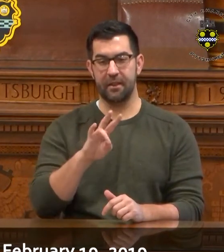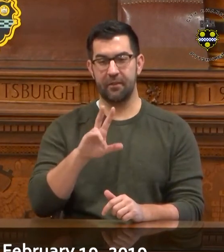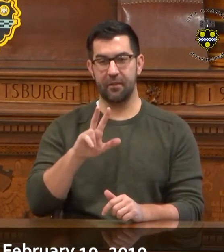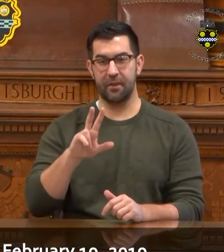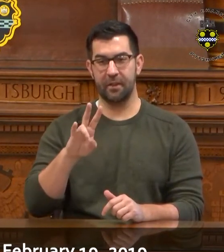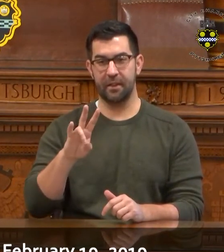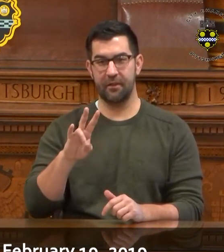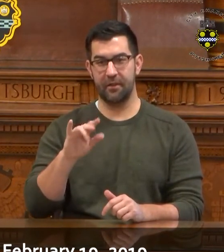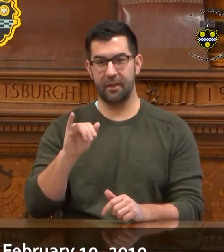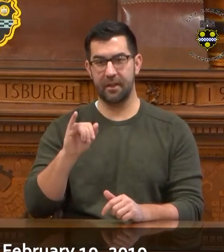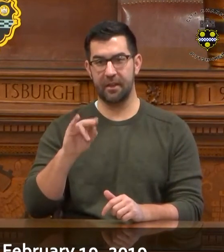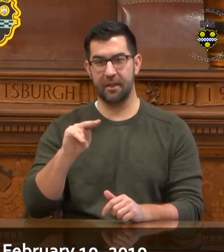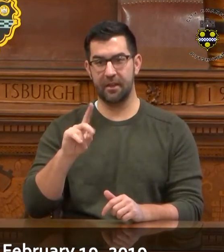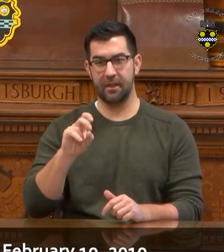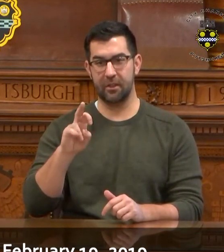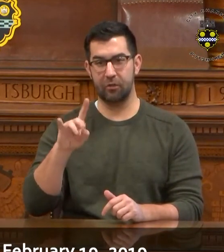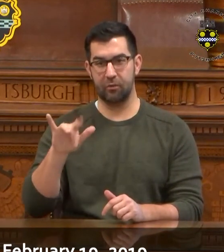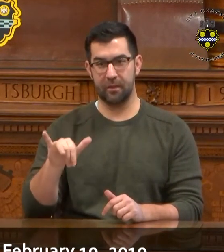737 Industry,